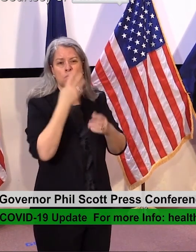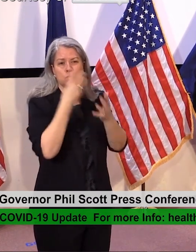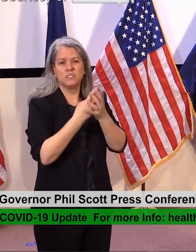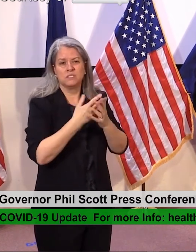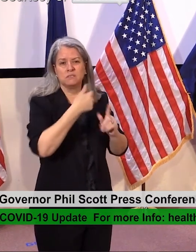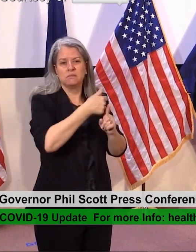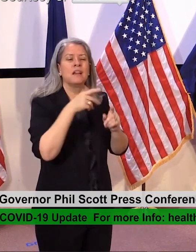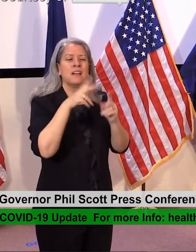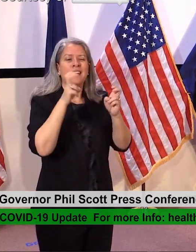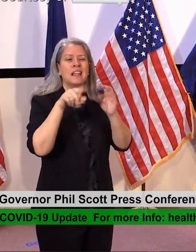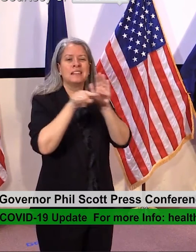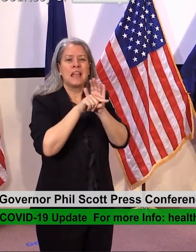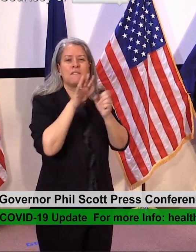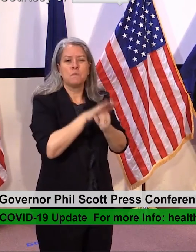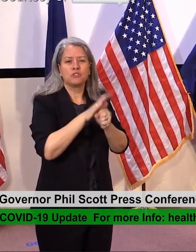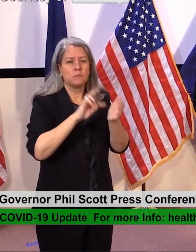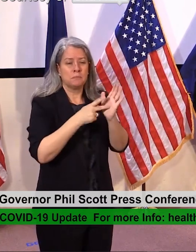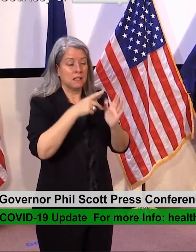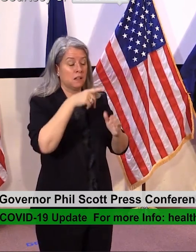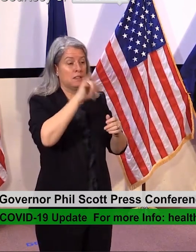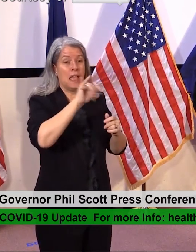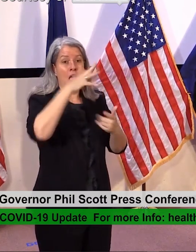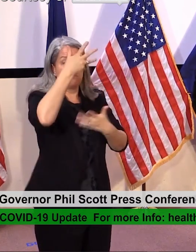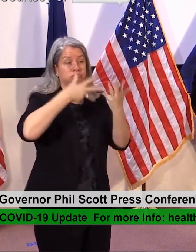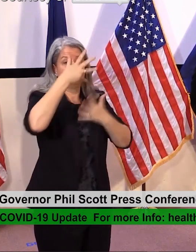facilities where a person will be quarantined